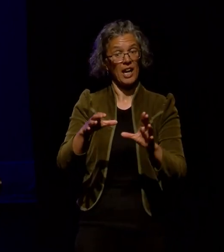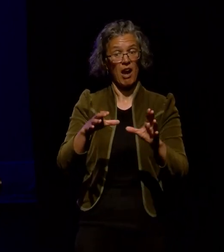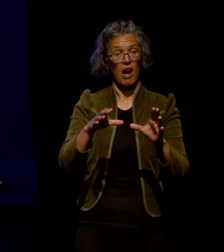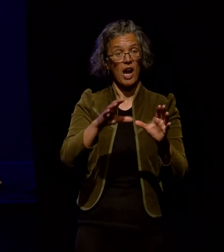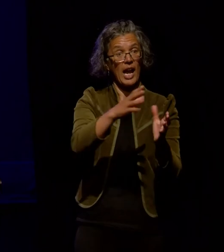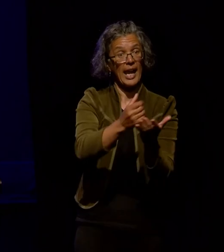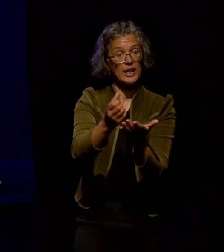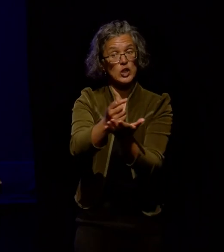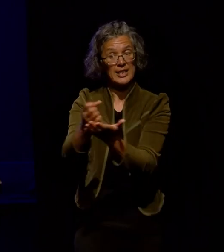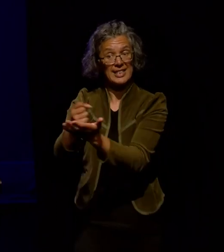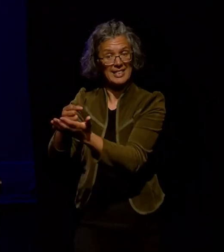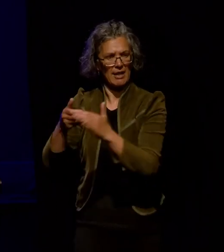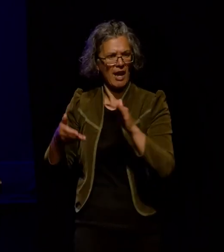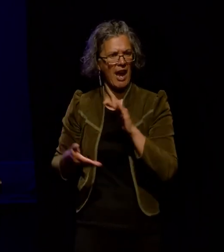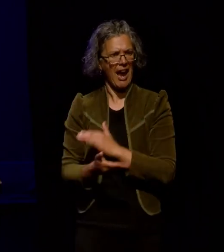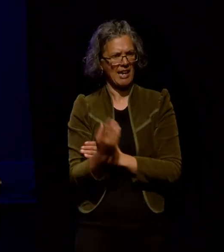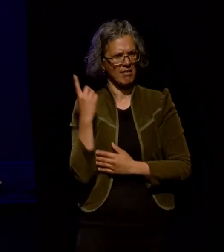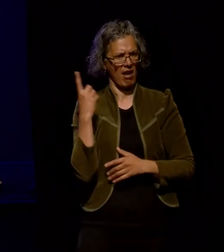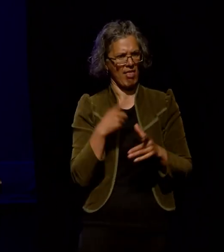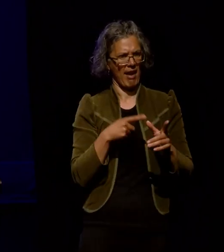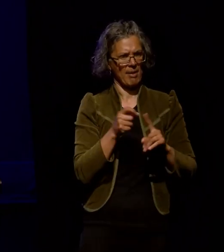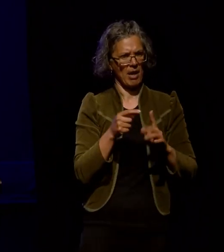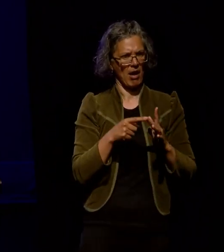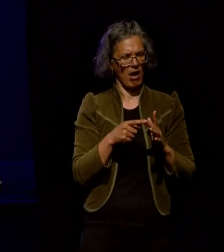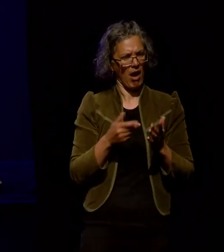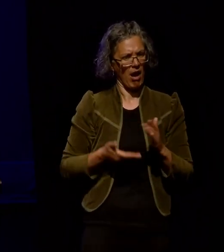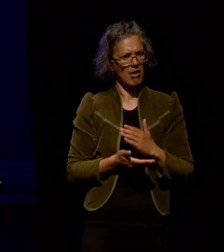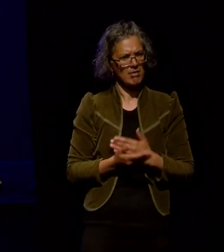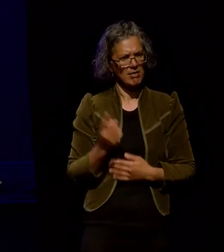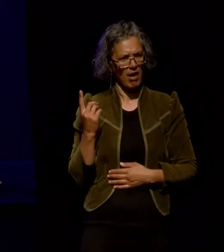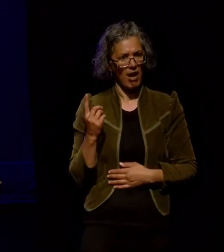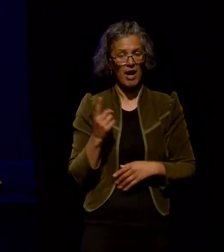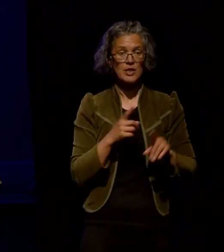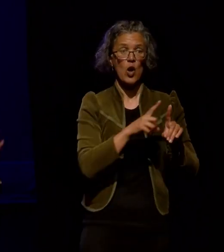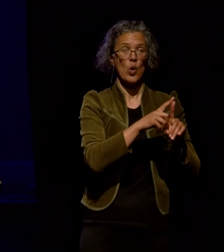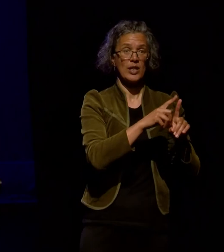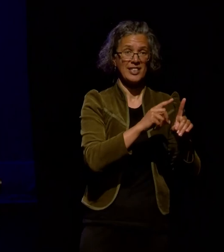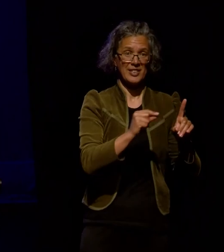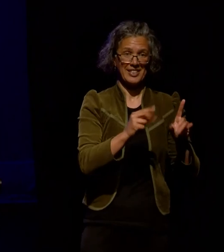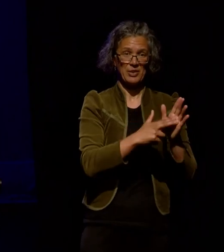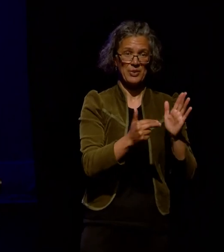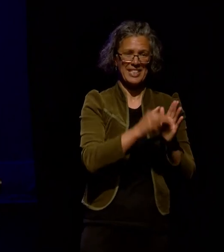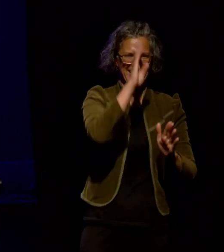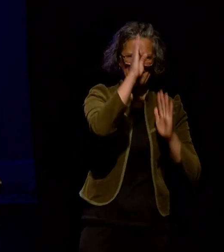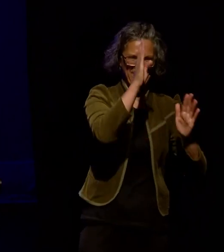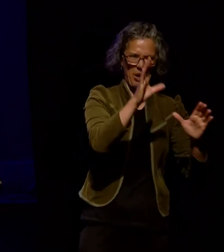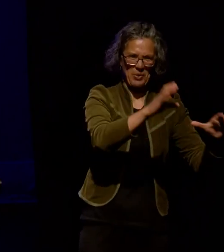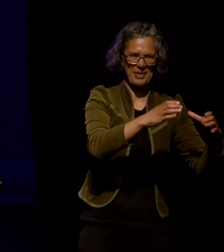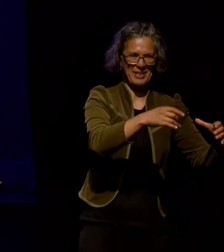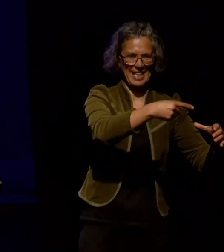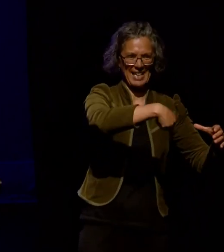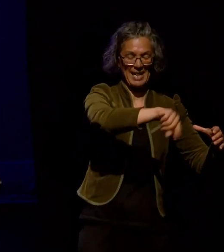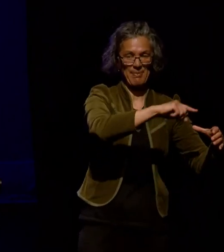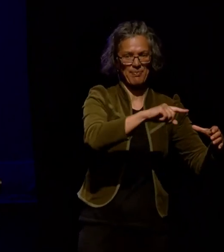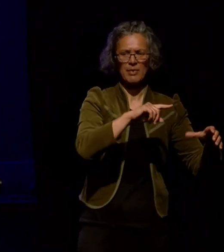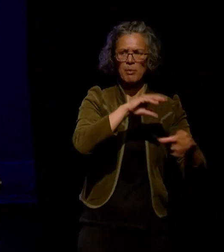already part of the Digital New Zealand API. And the Digital New Zealand team, kia ora team, loves working with content